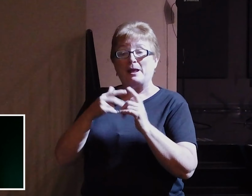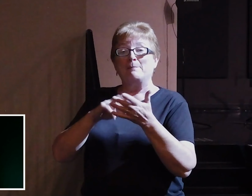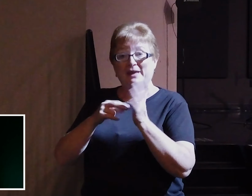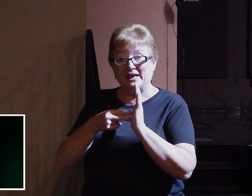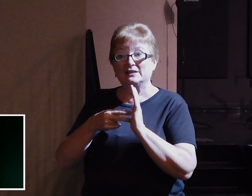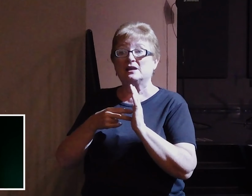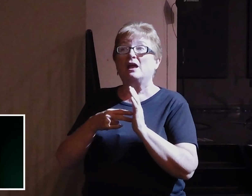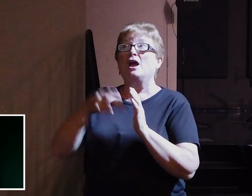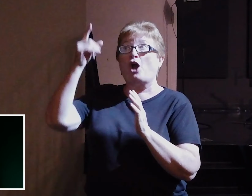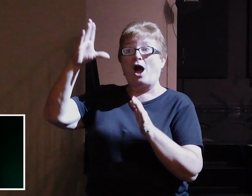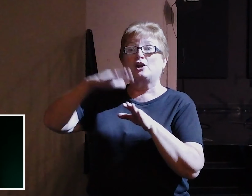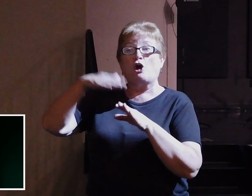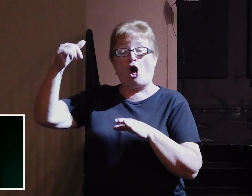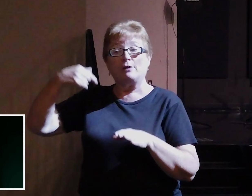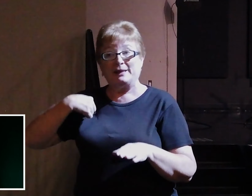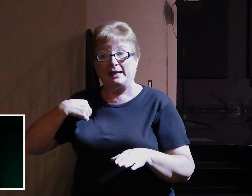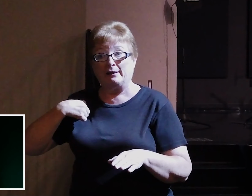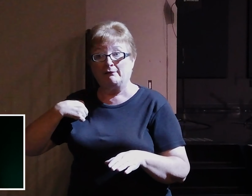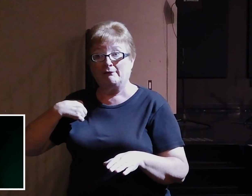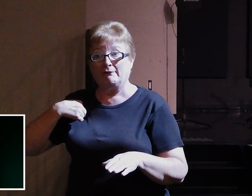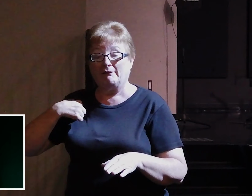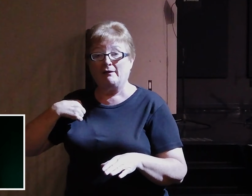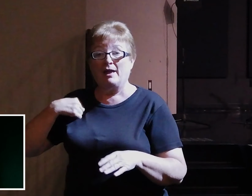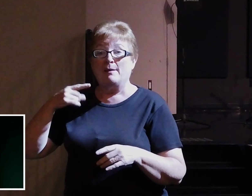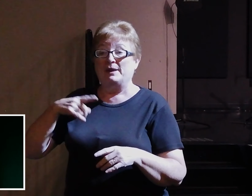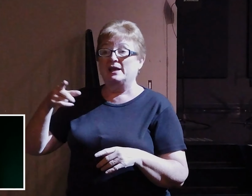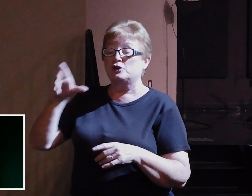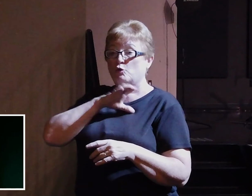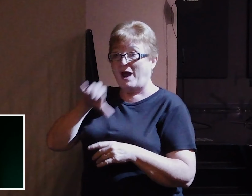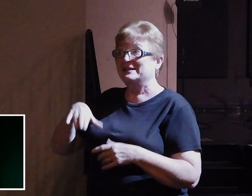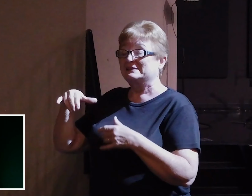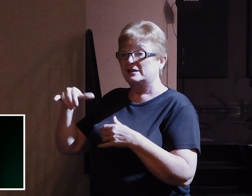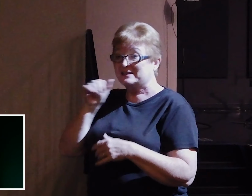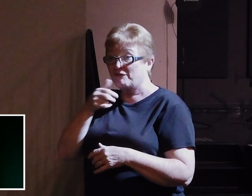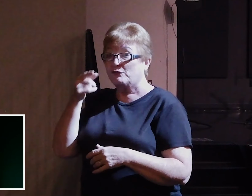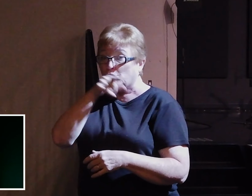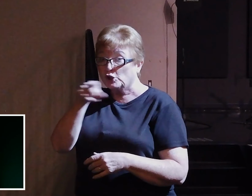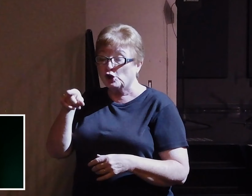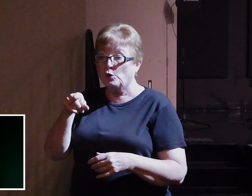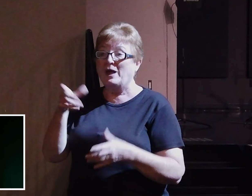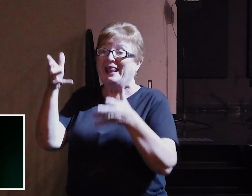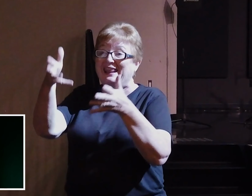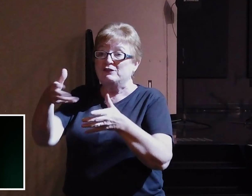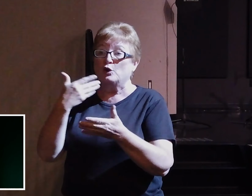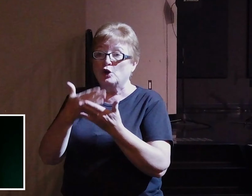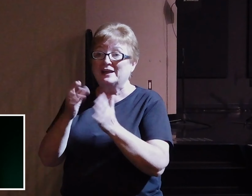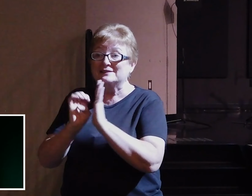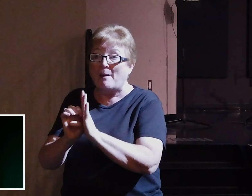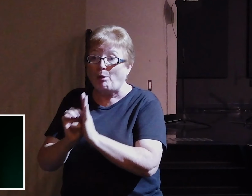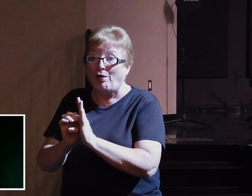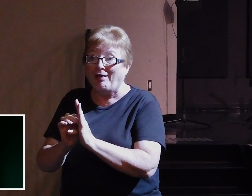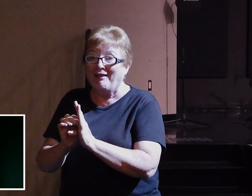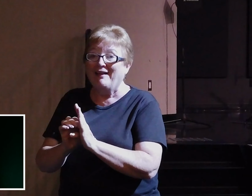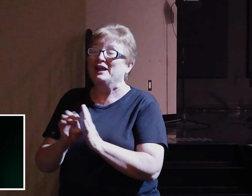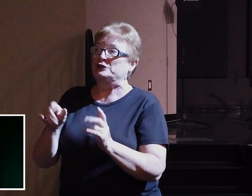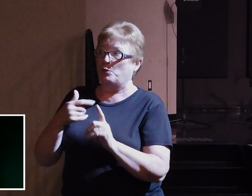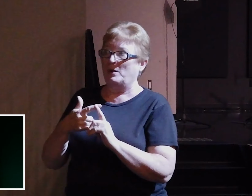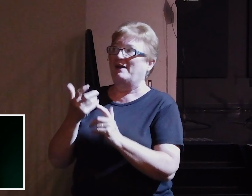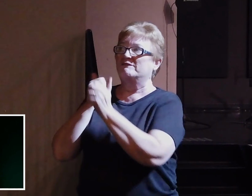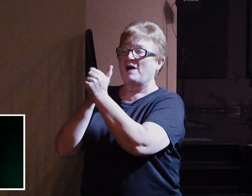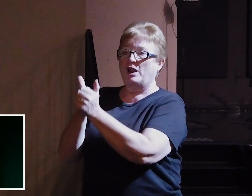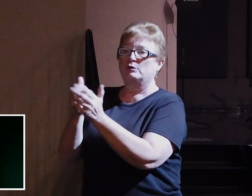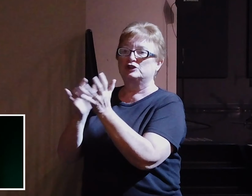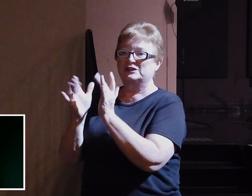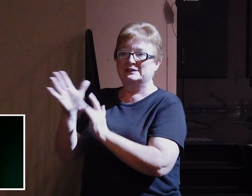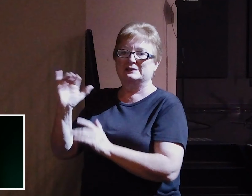because, this is the quote, because Christ also suffered for you, leaving you an example so that you might follow in his steps.